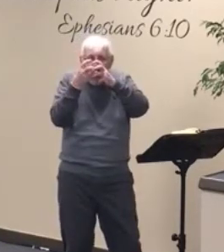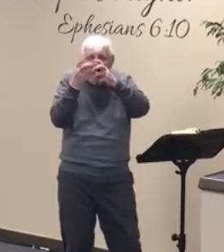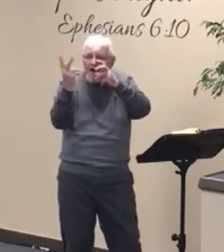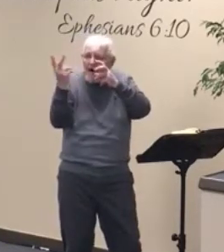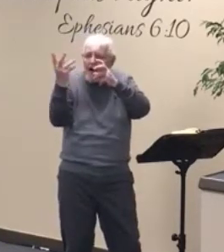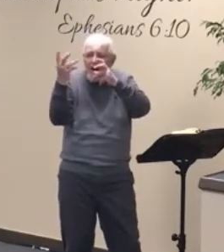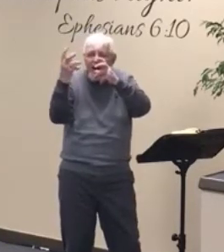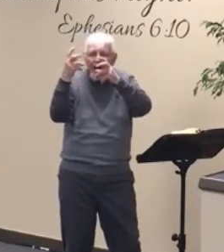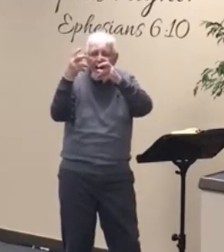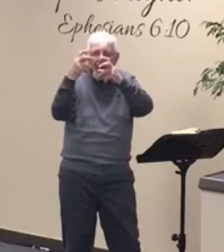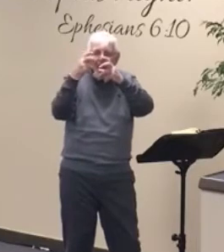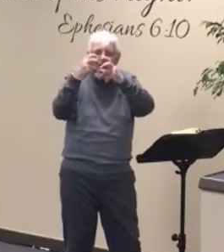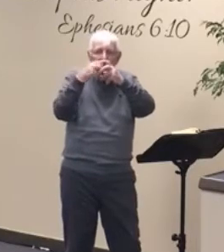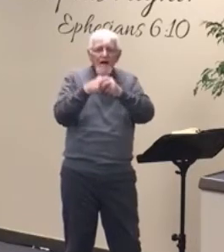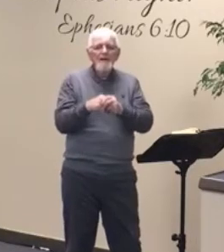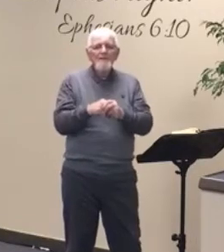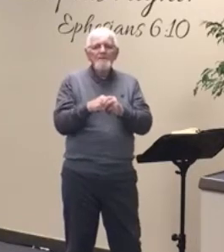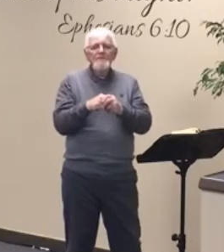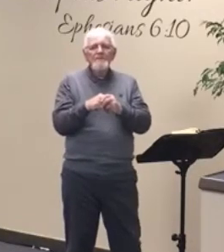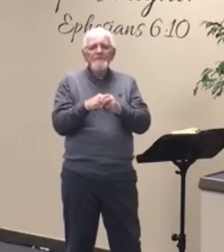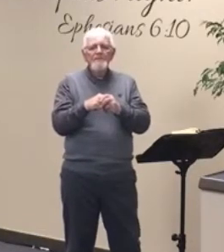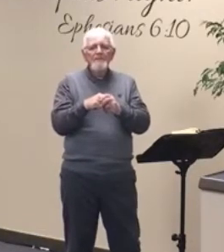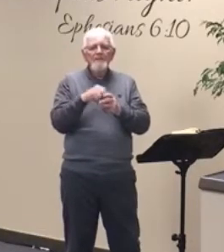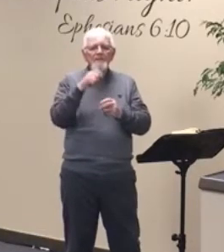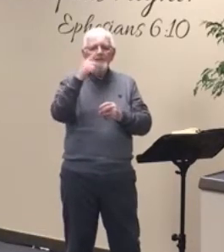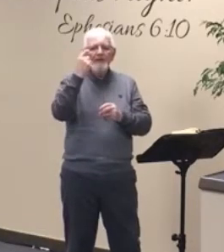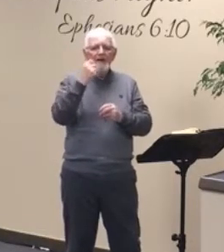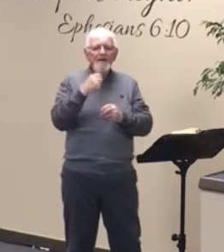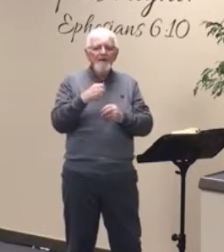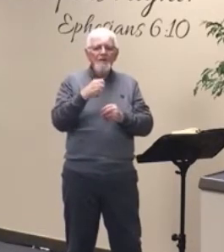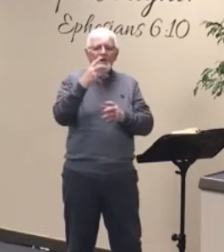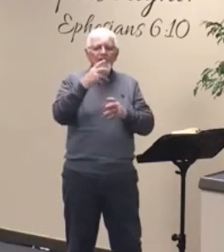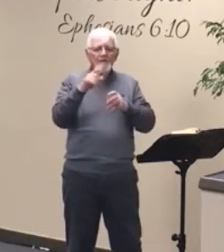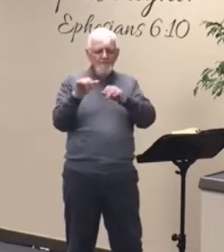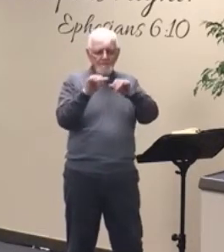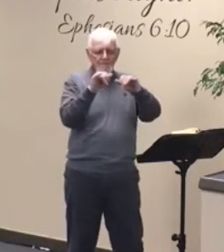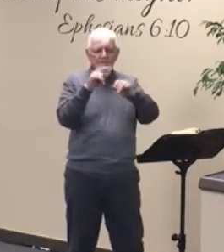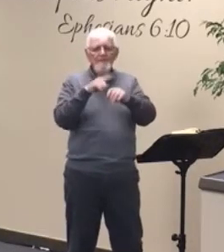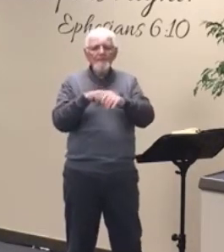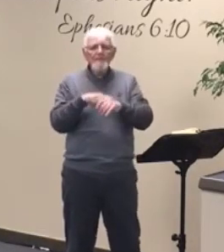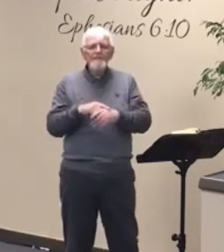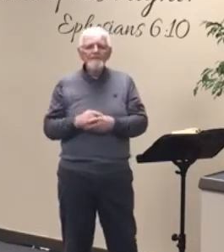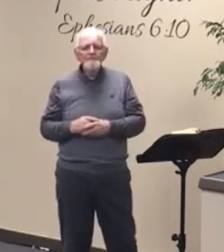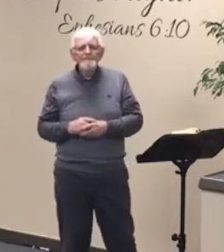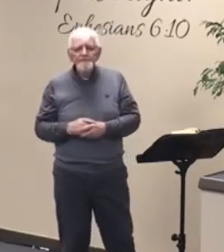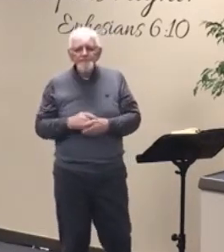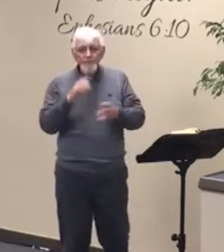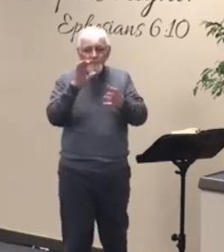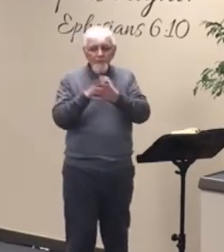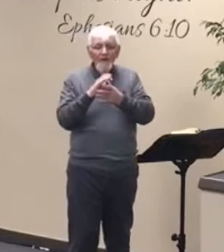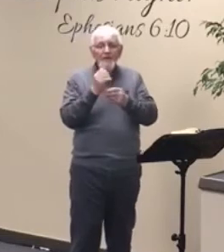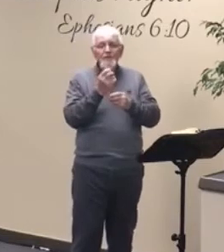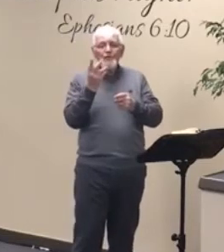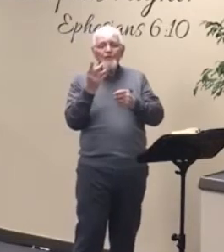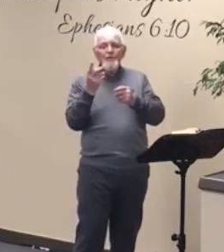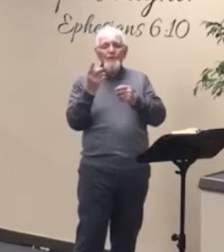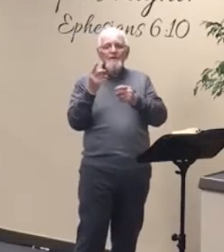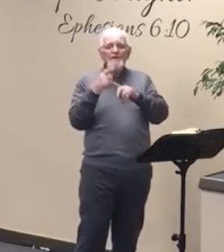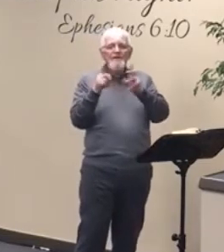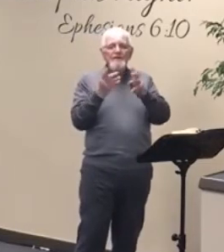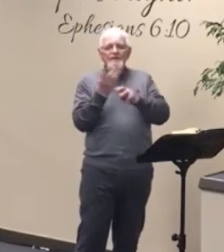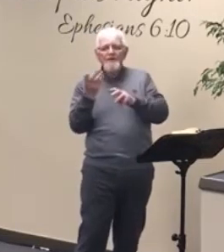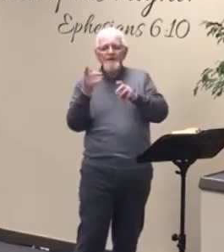things that don't, you can't believe something's black and white at the same time. You cannot believe that. So they believe two dissimilar things at the same